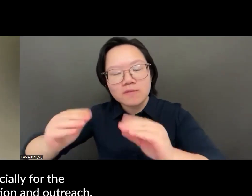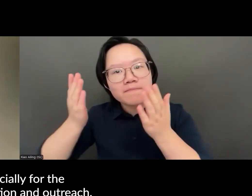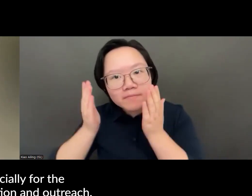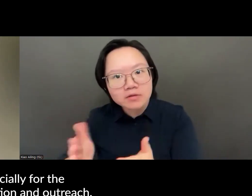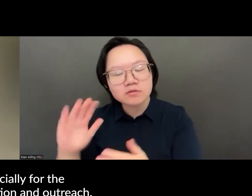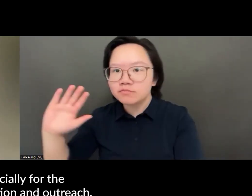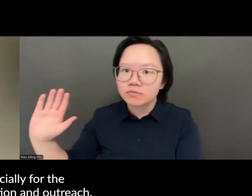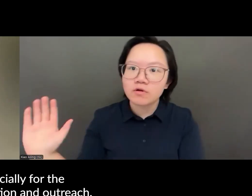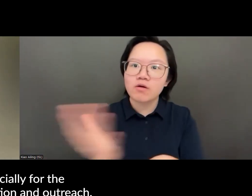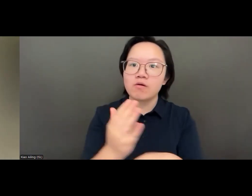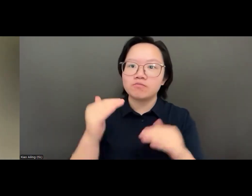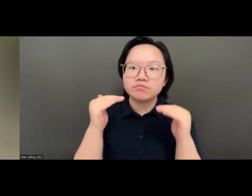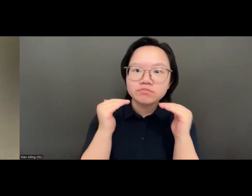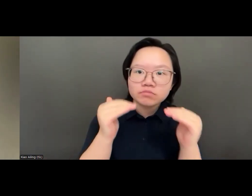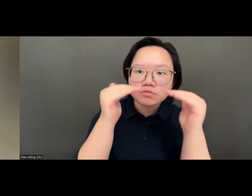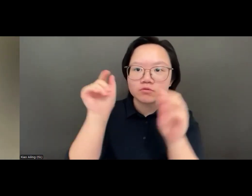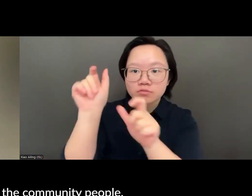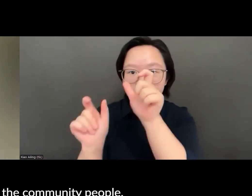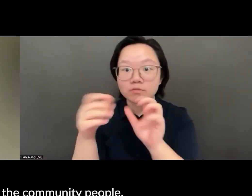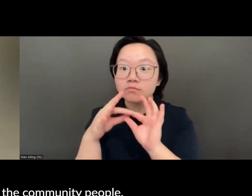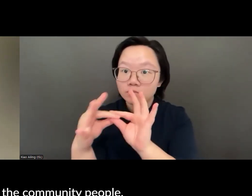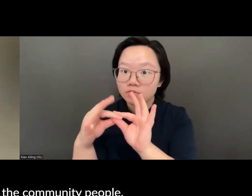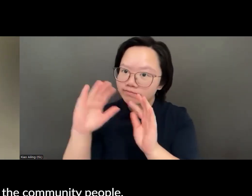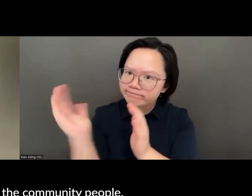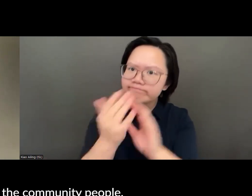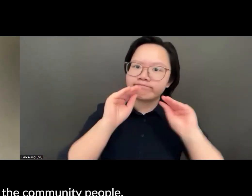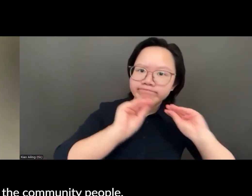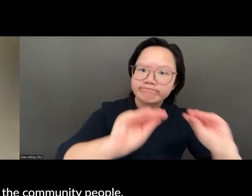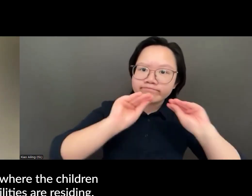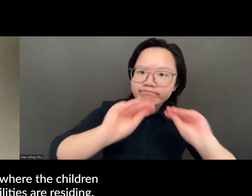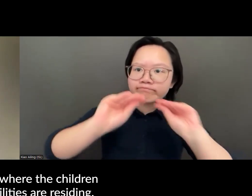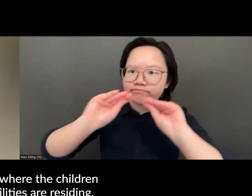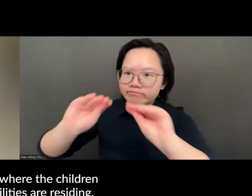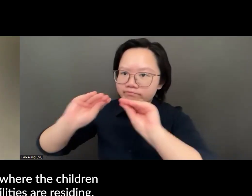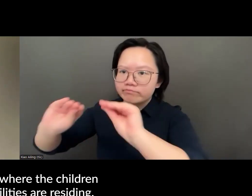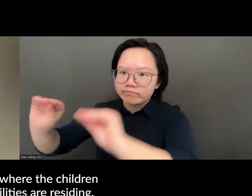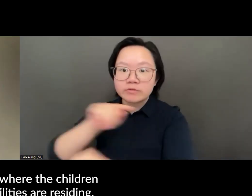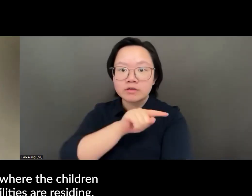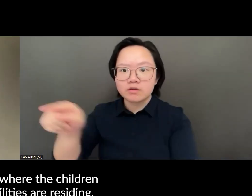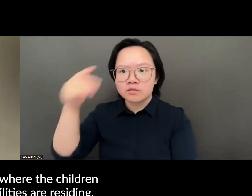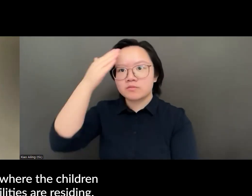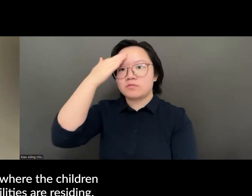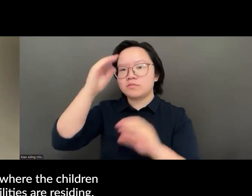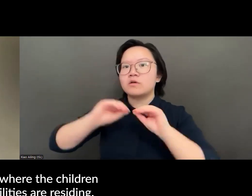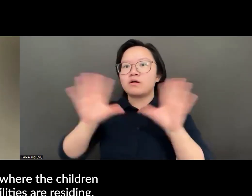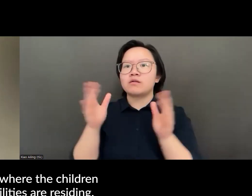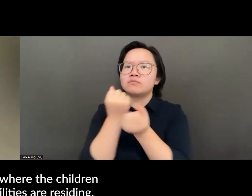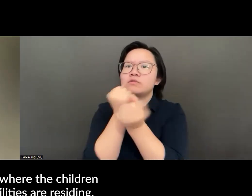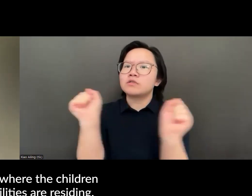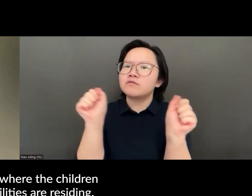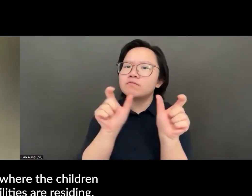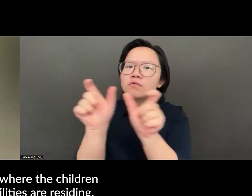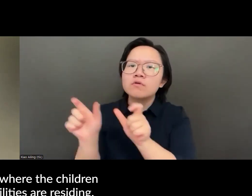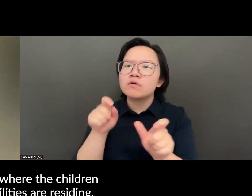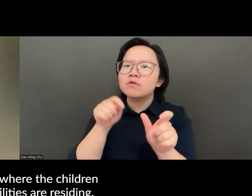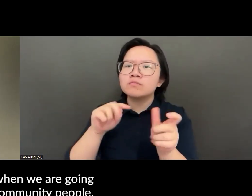identification and for the identification and outreach, because they are the community people. They know where the children with disabilities are